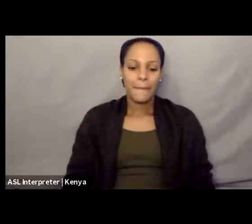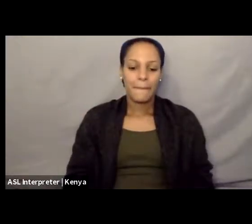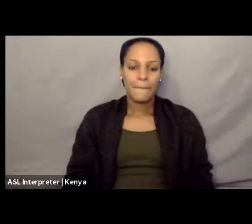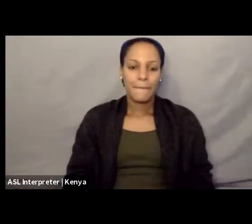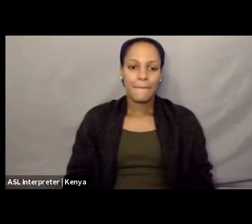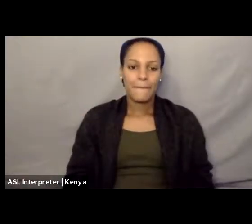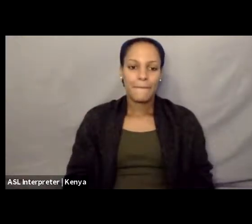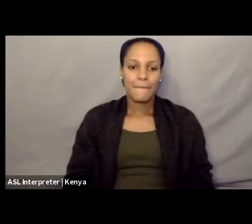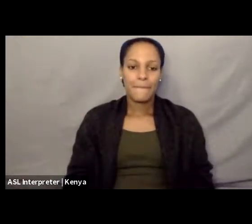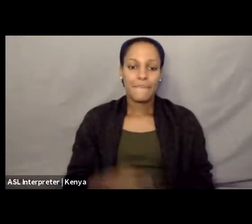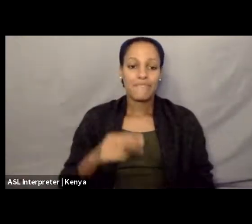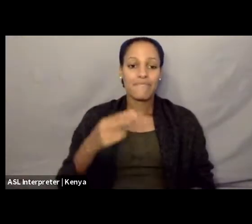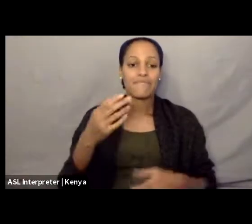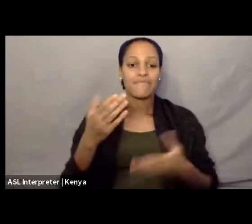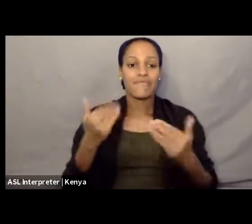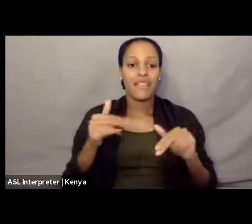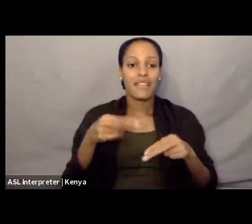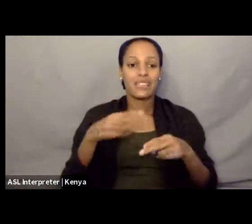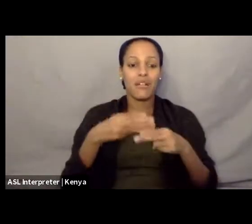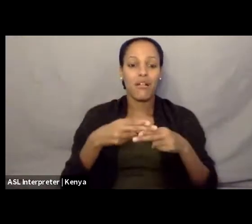This is called Umbrella in the Cafe.